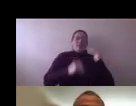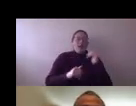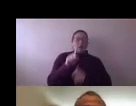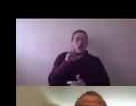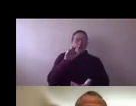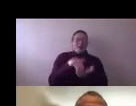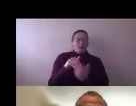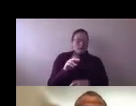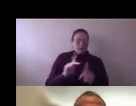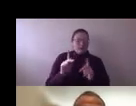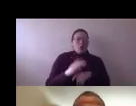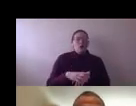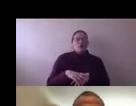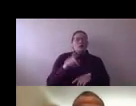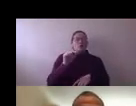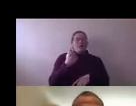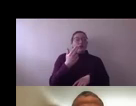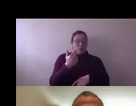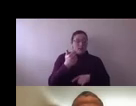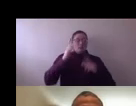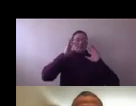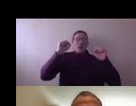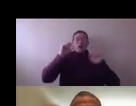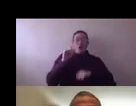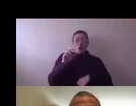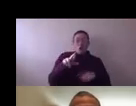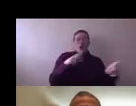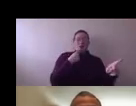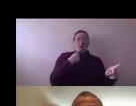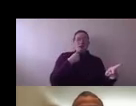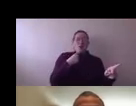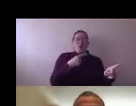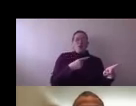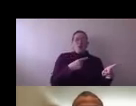2013, President Carter made a speech in which he says there were then currently